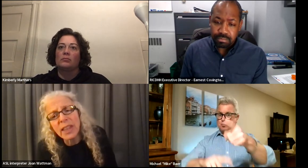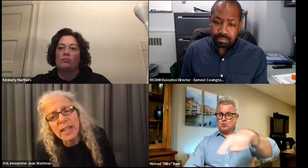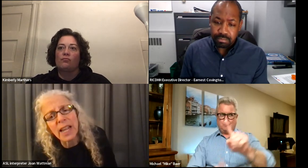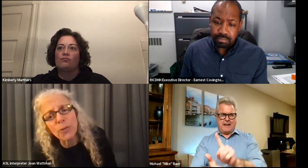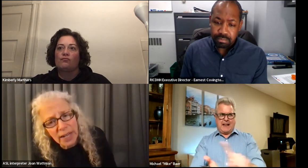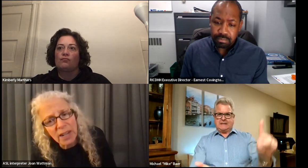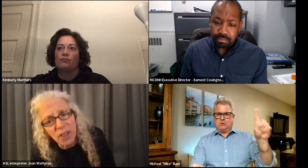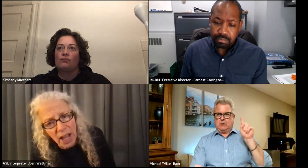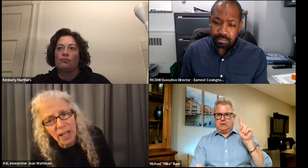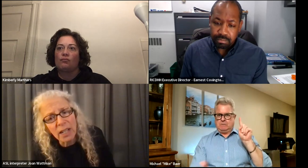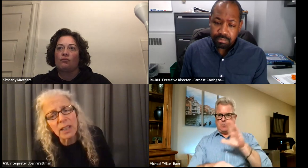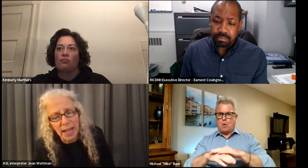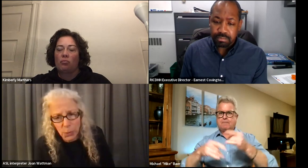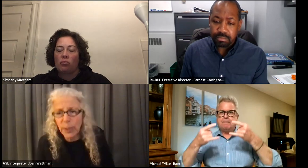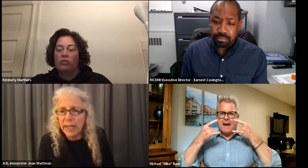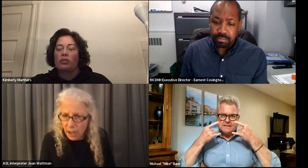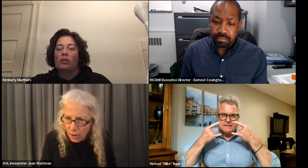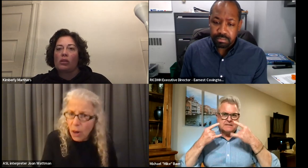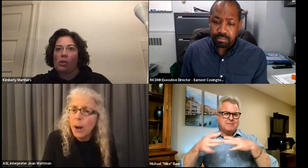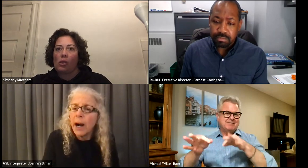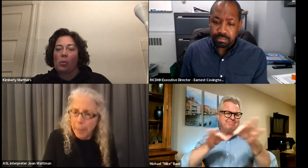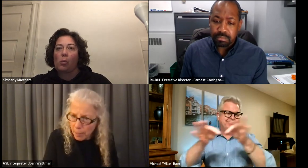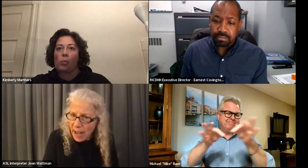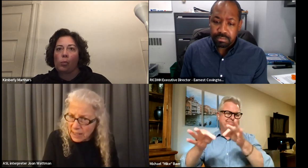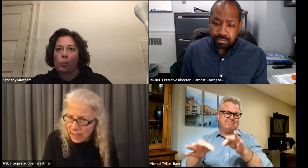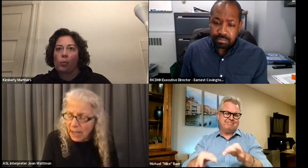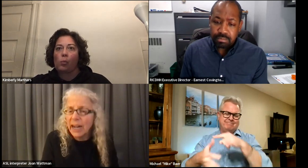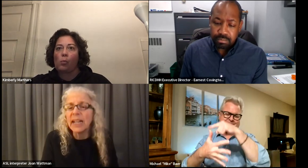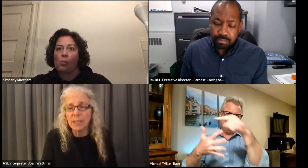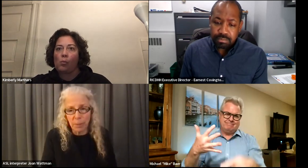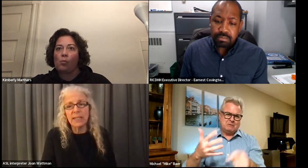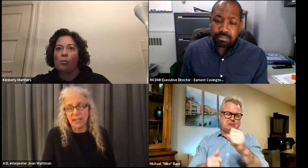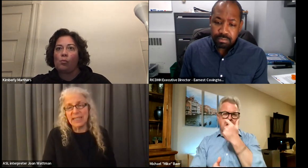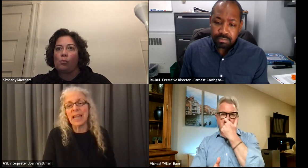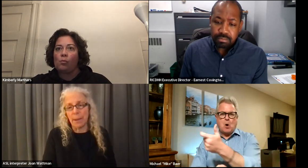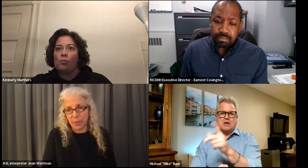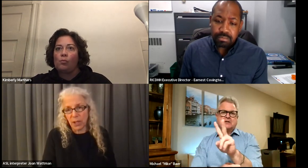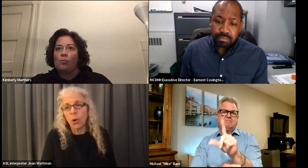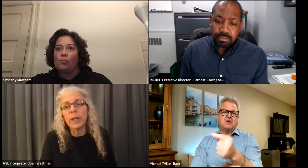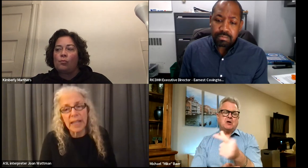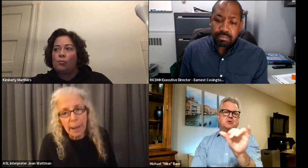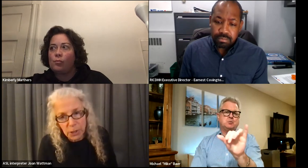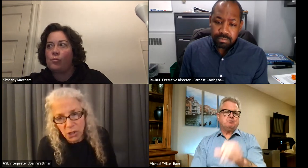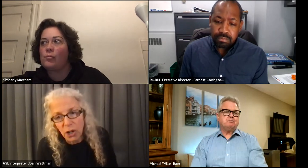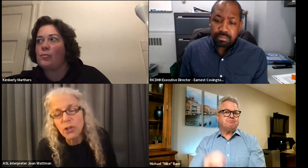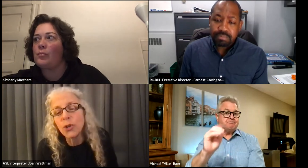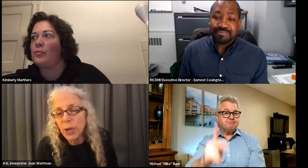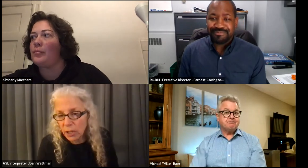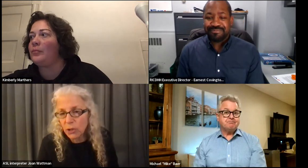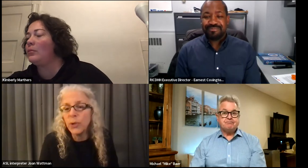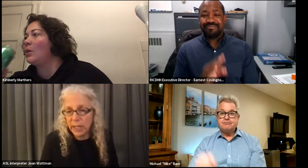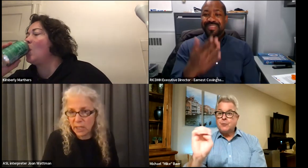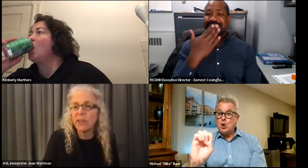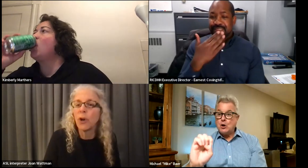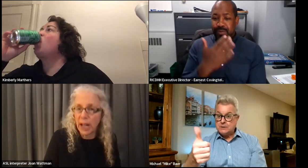The other thing is, I created a vlog last week about masking, and I explained it in depth, what the options are. So you